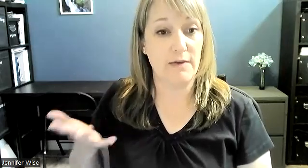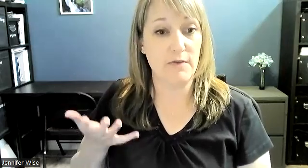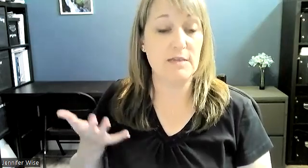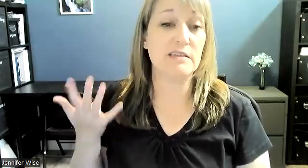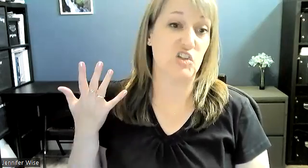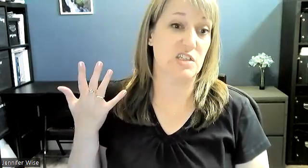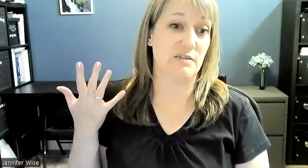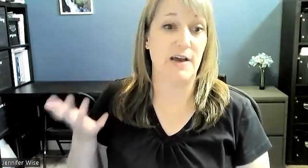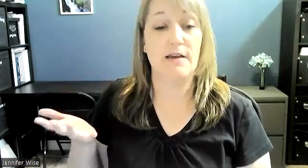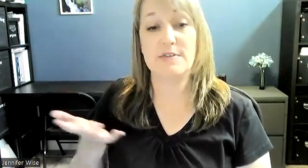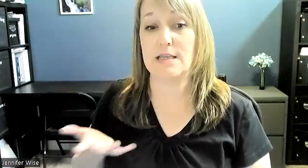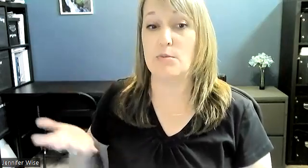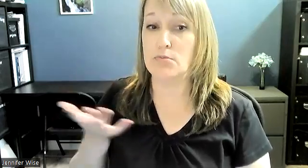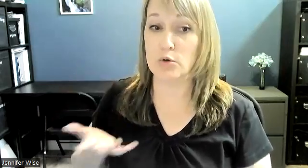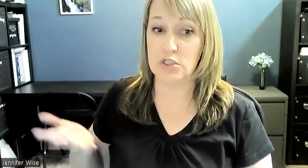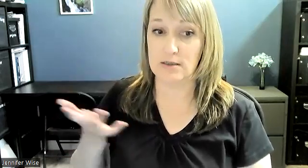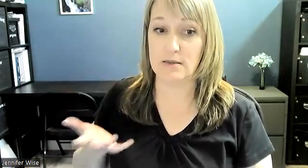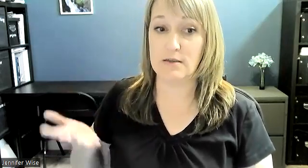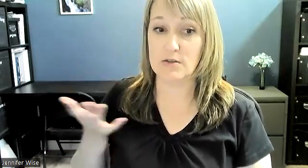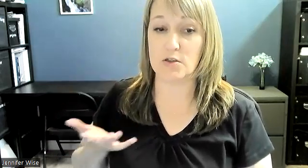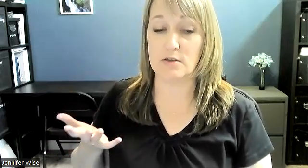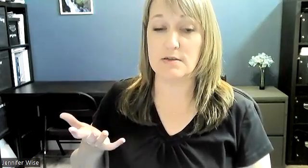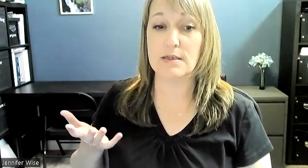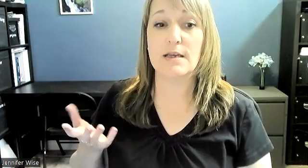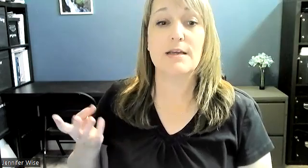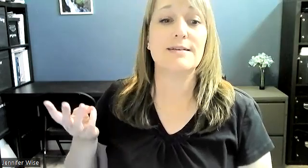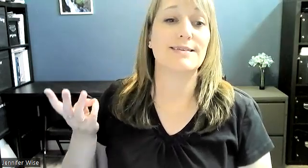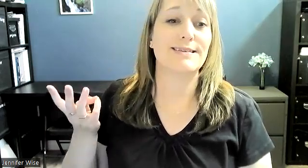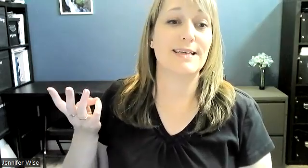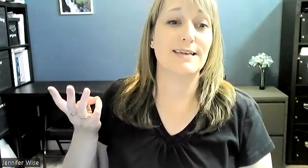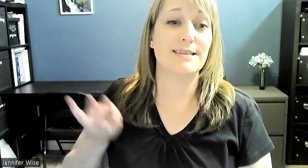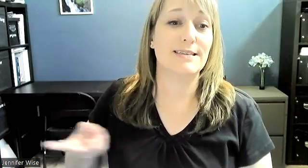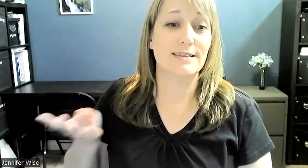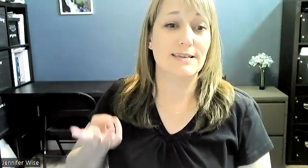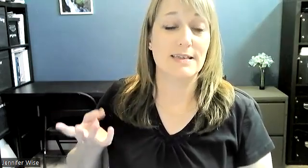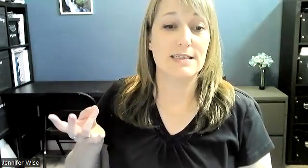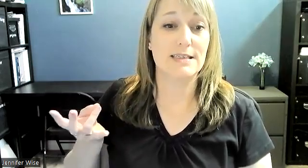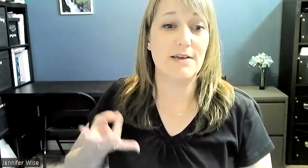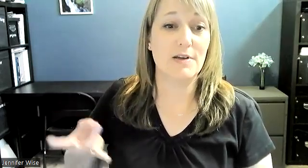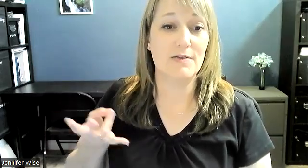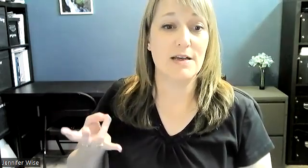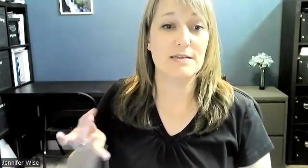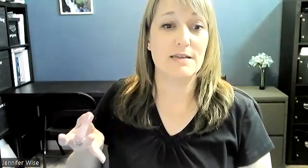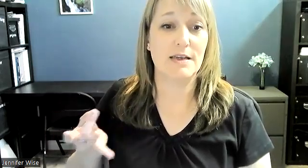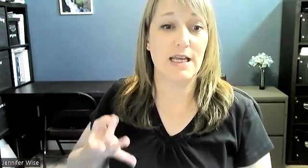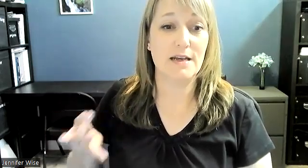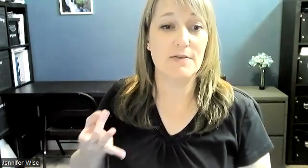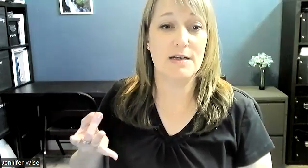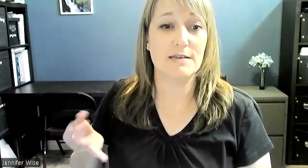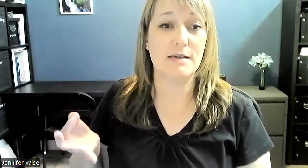of us is just a 5. Same motion there, little circles. 6, 7 of us, 8 of us,